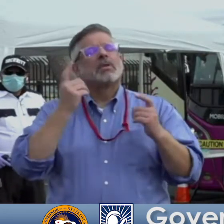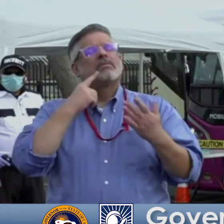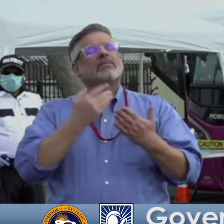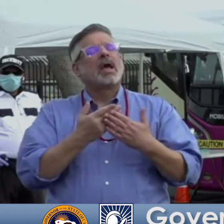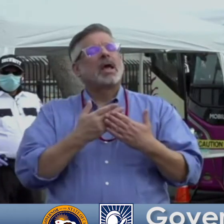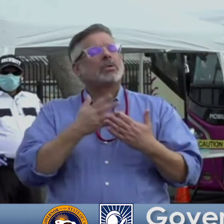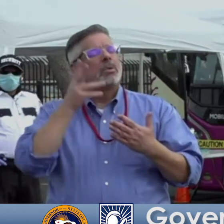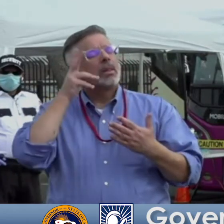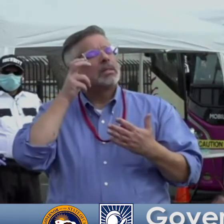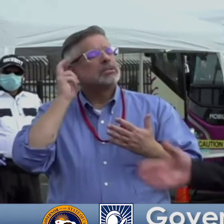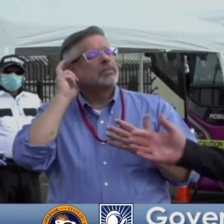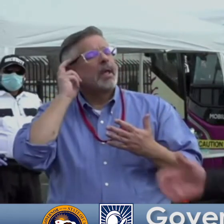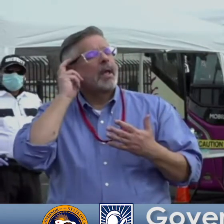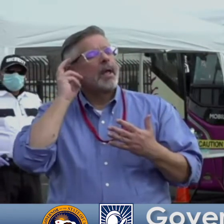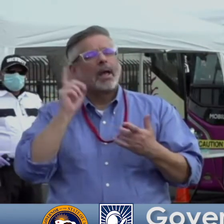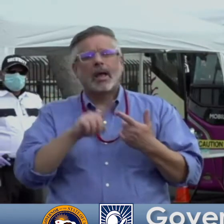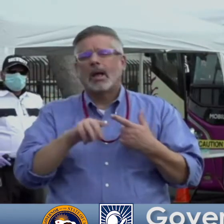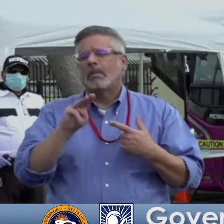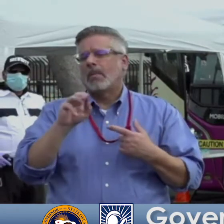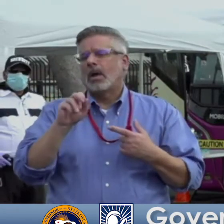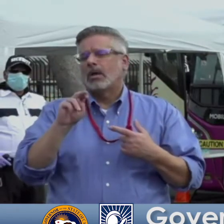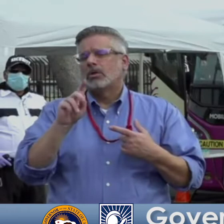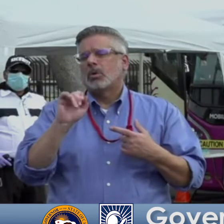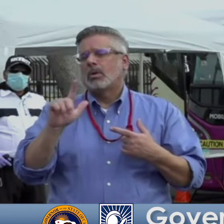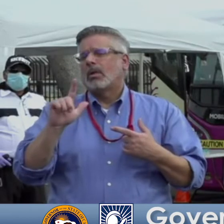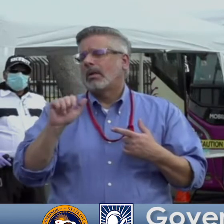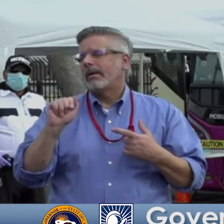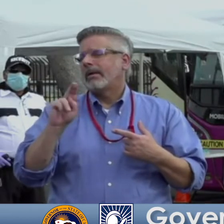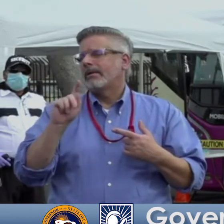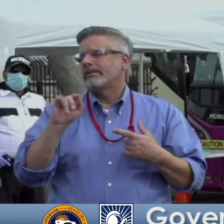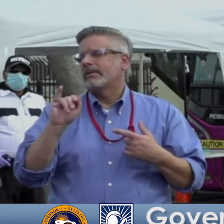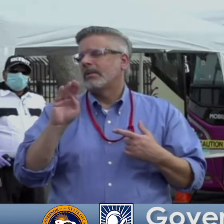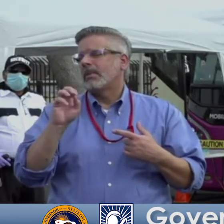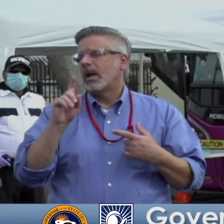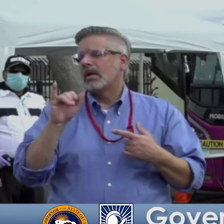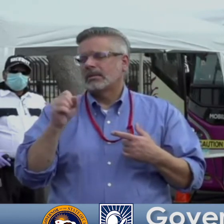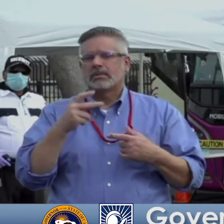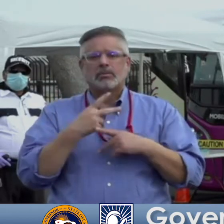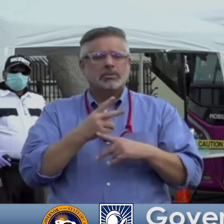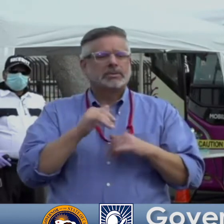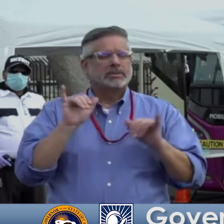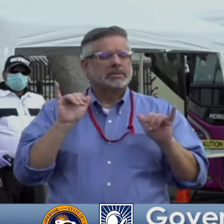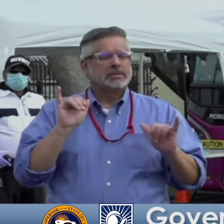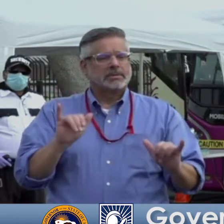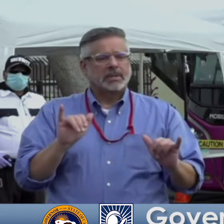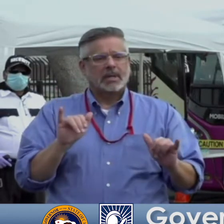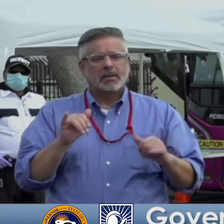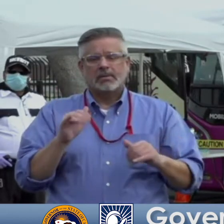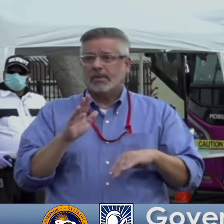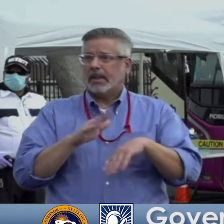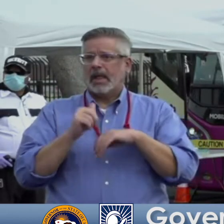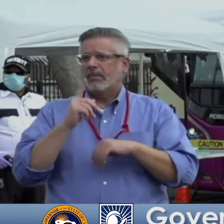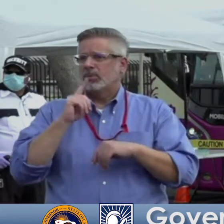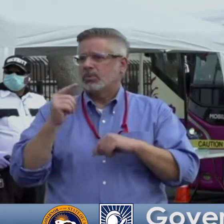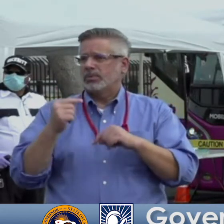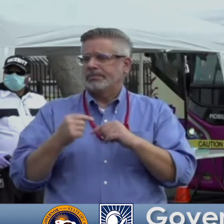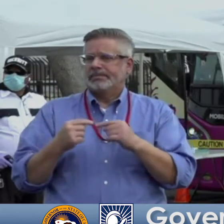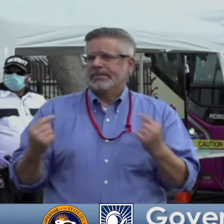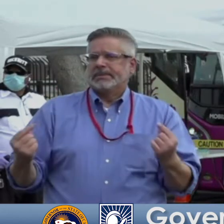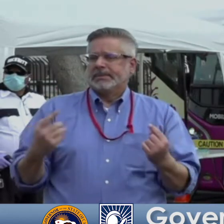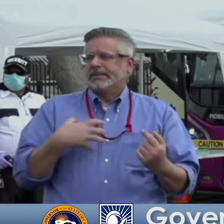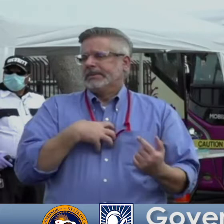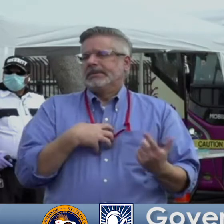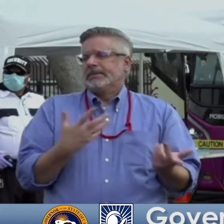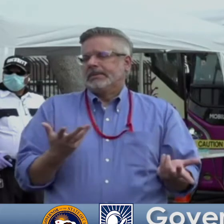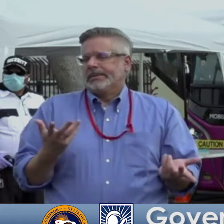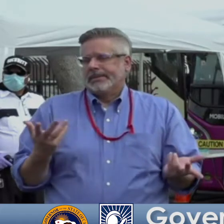to podcasts and you're on monoclonal antibodies that are produced by the same pharmacies you claim to despise. It's